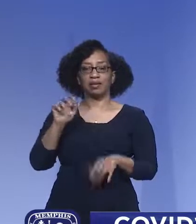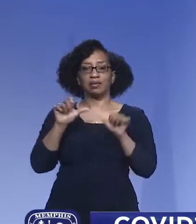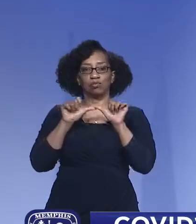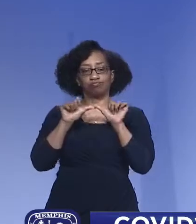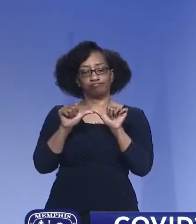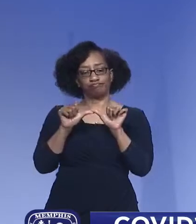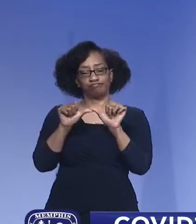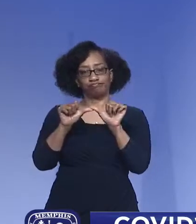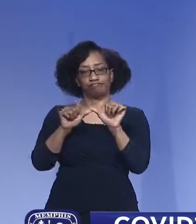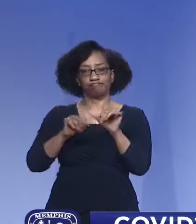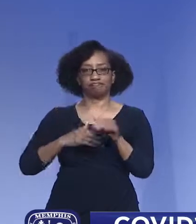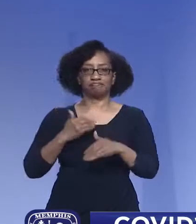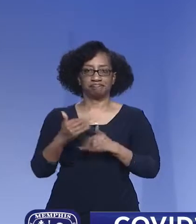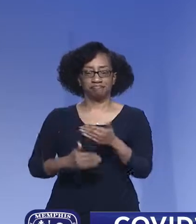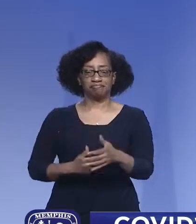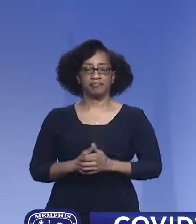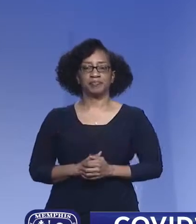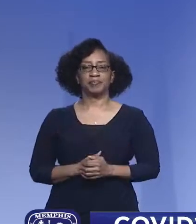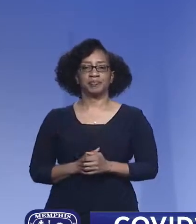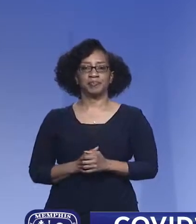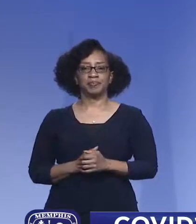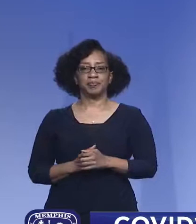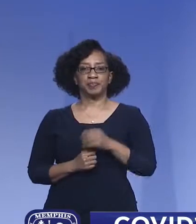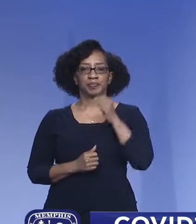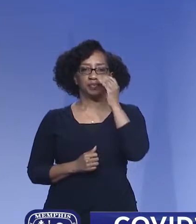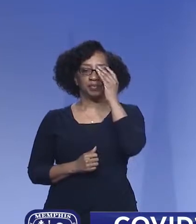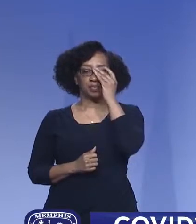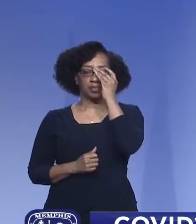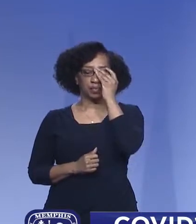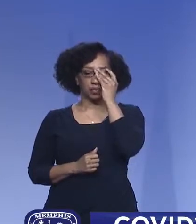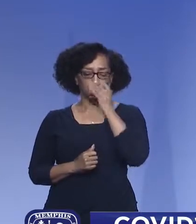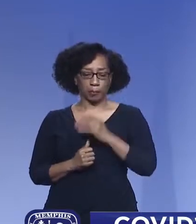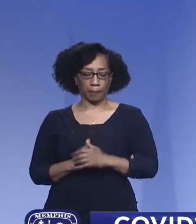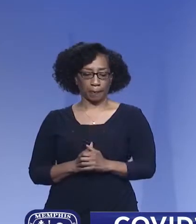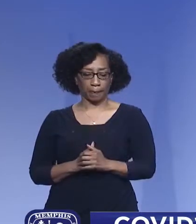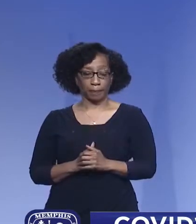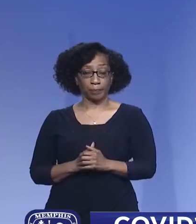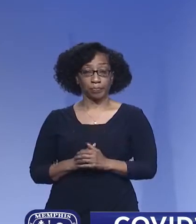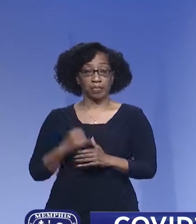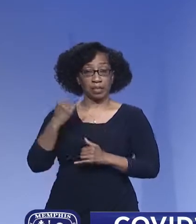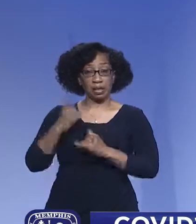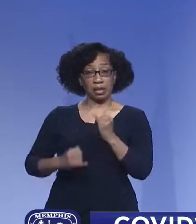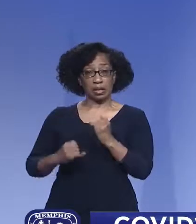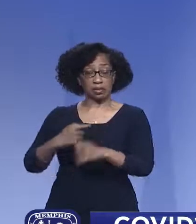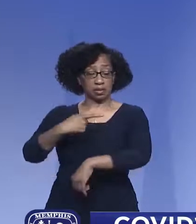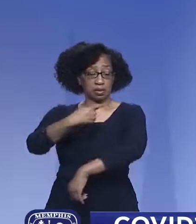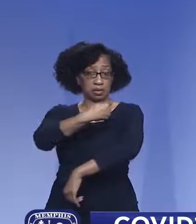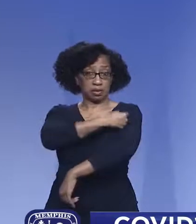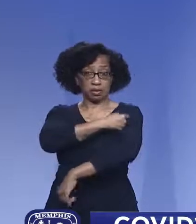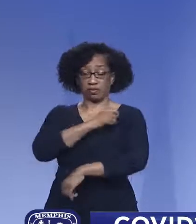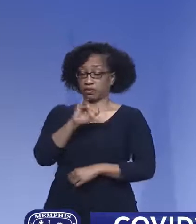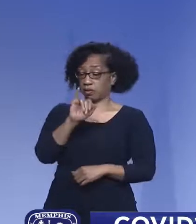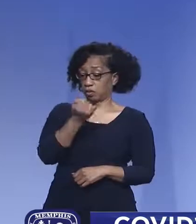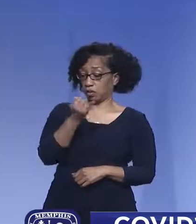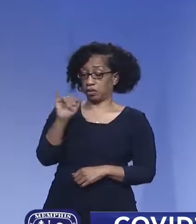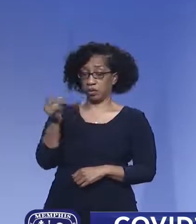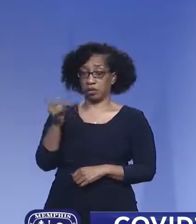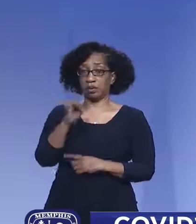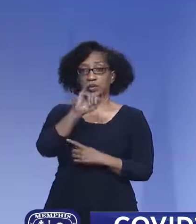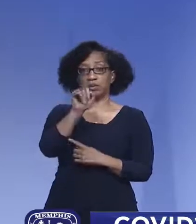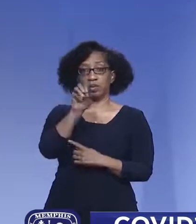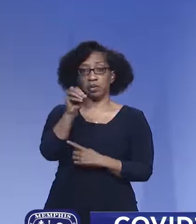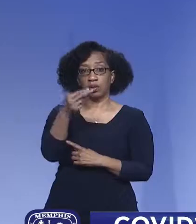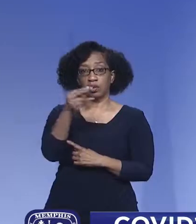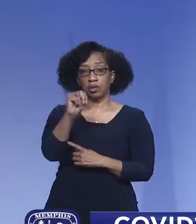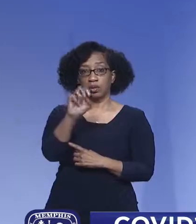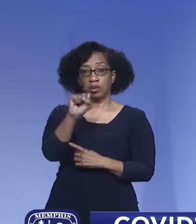on. The last update I'll give is on the subject of the Johnson & Johnson vaccine. There was an announcement this morning by the